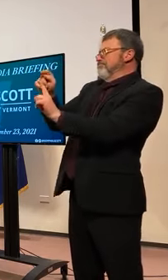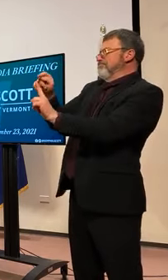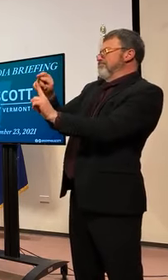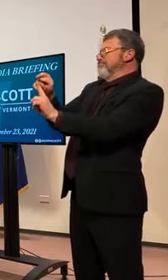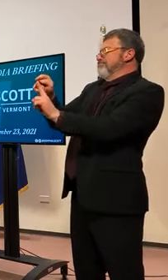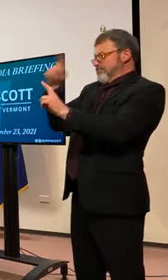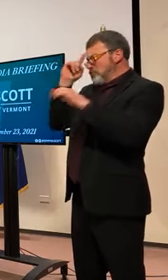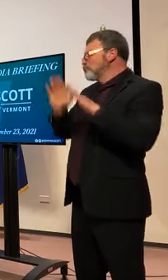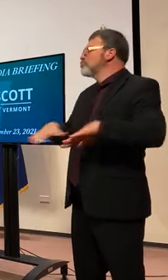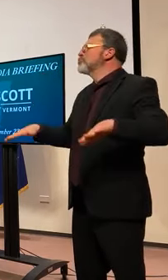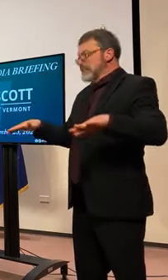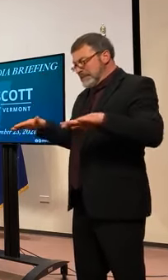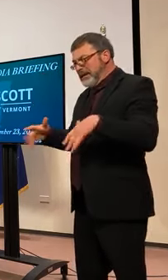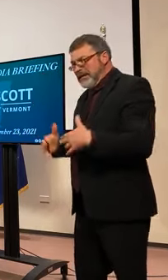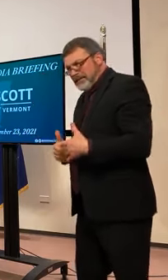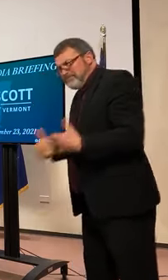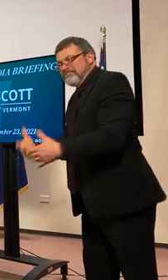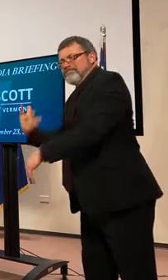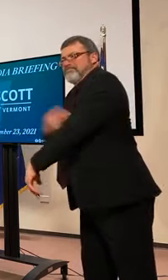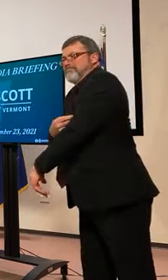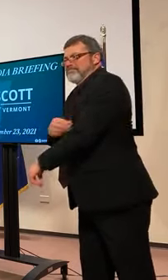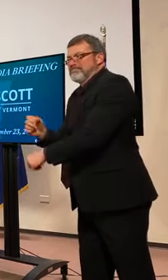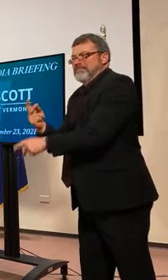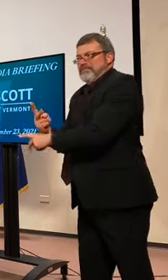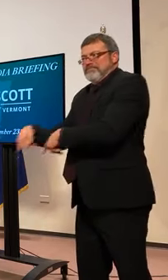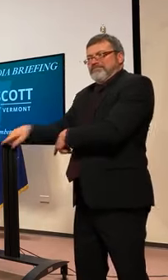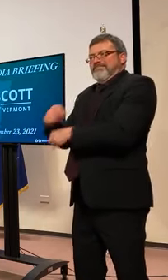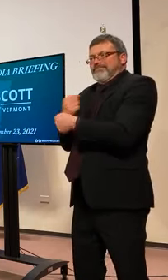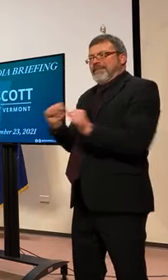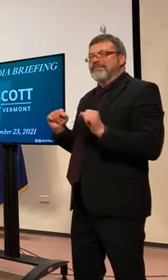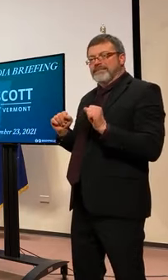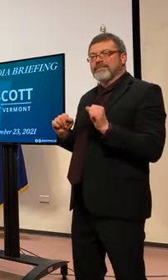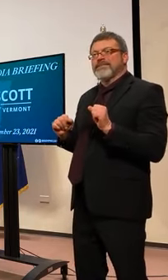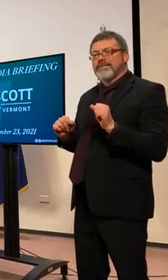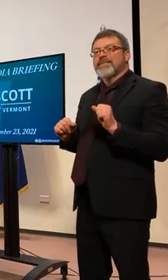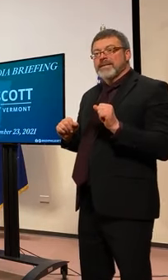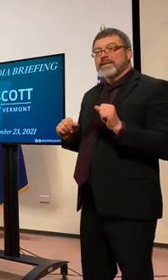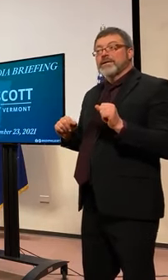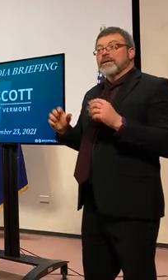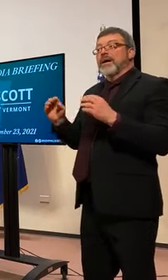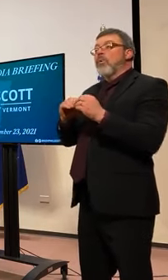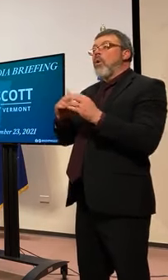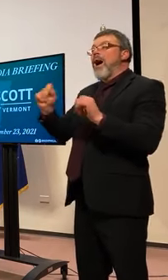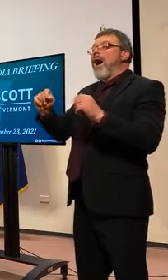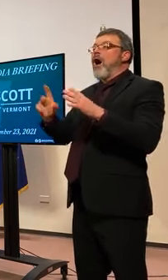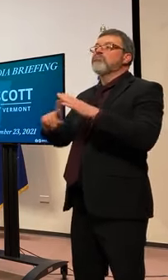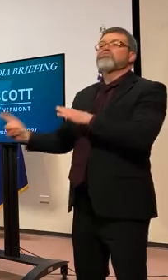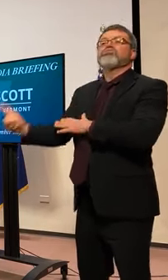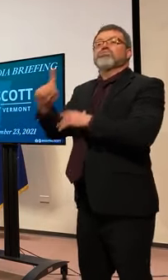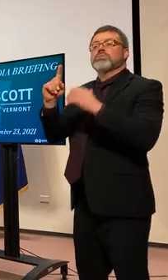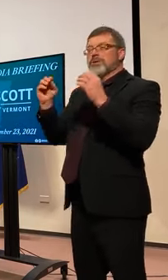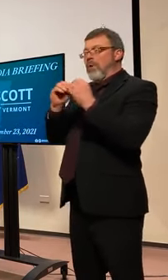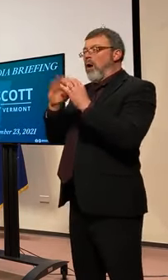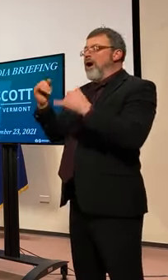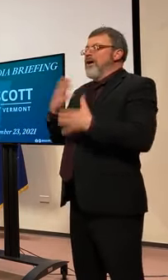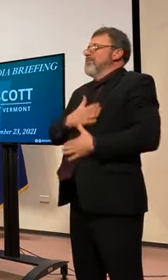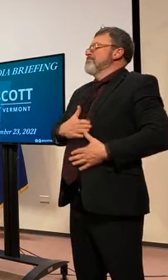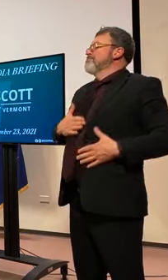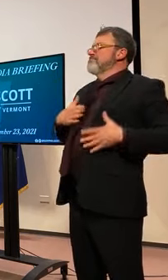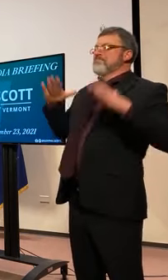them healthy. And the vaccine allows them to interact safely with those older adults in their